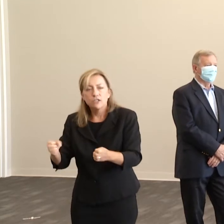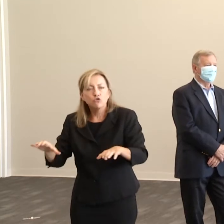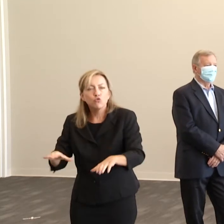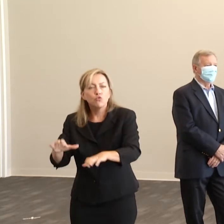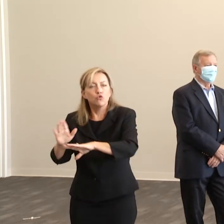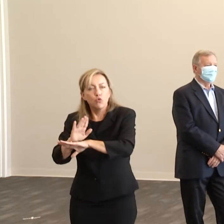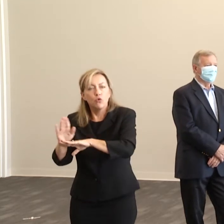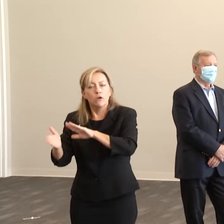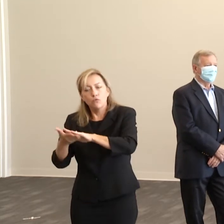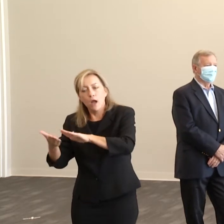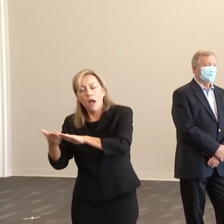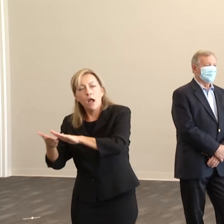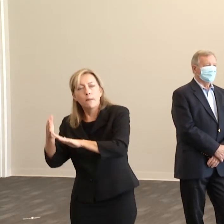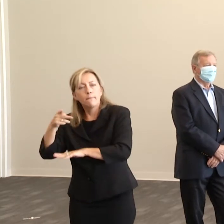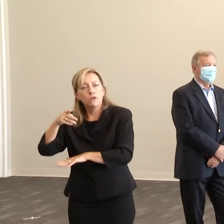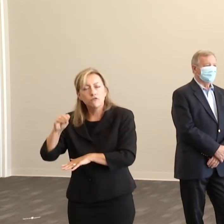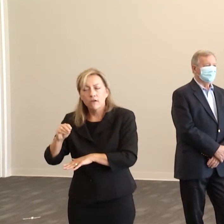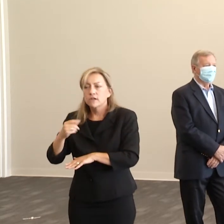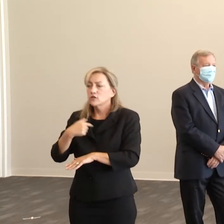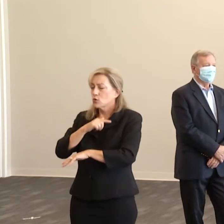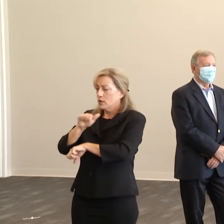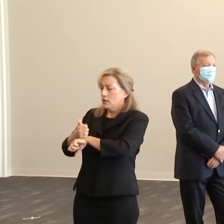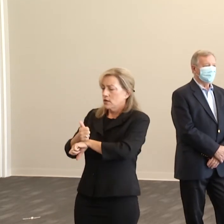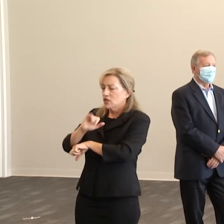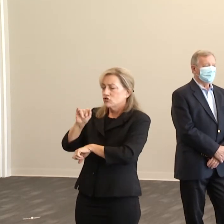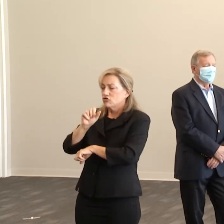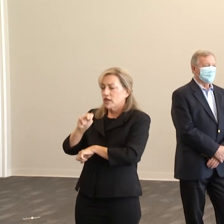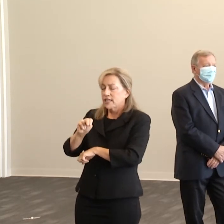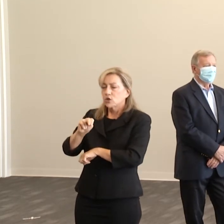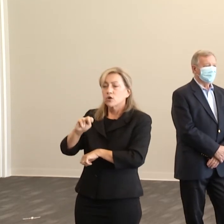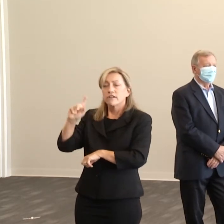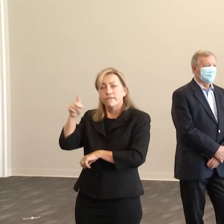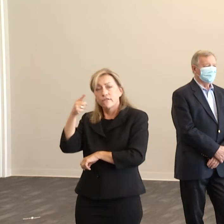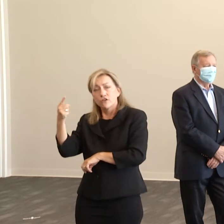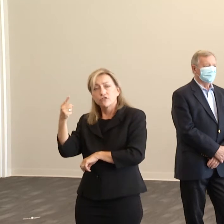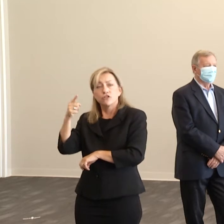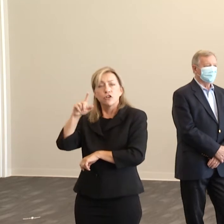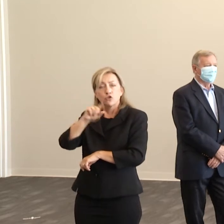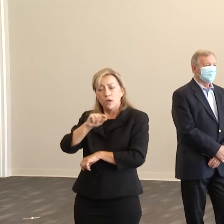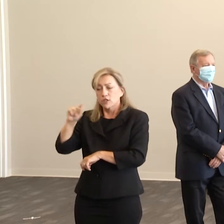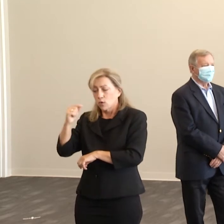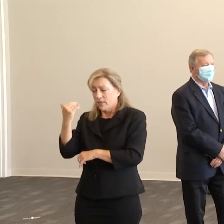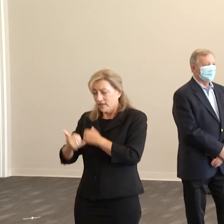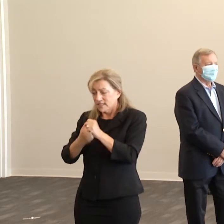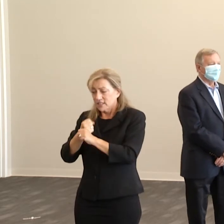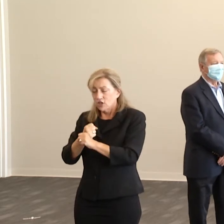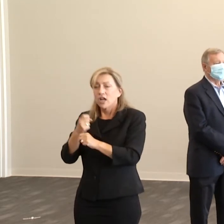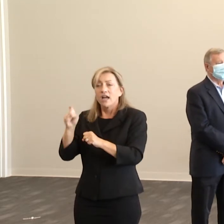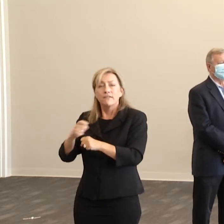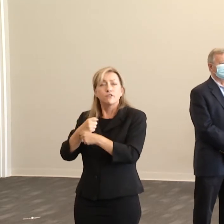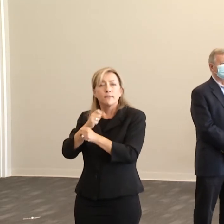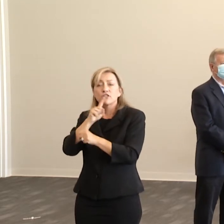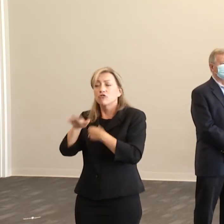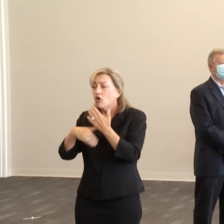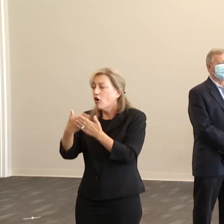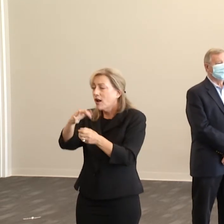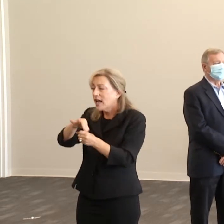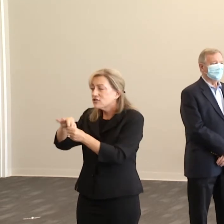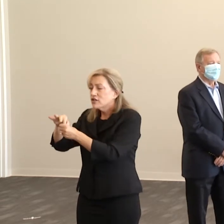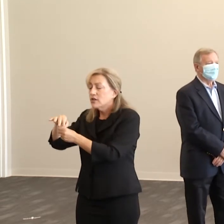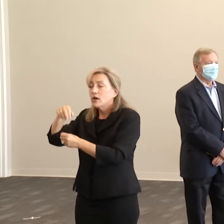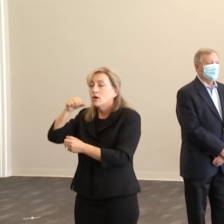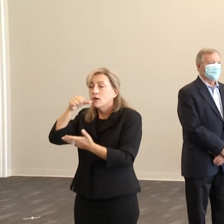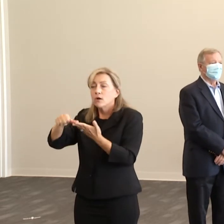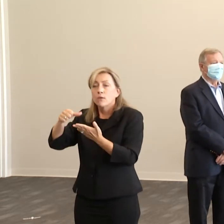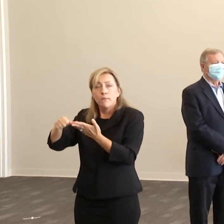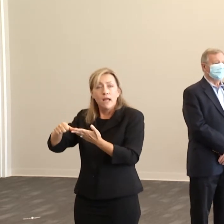standards consistent with the standards that were in place in January 1 of 2020 this year. You have to make sure that all election postage is treated as first-class mail, as